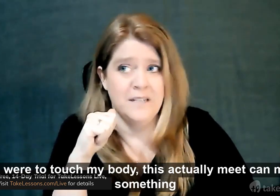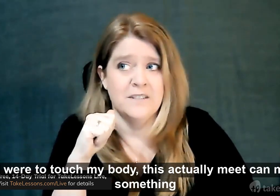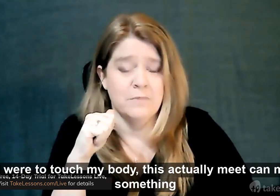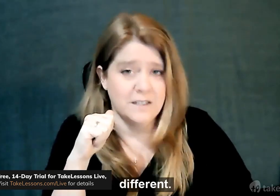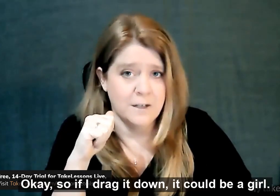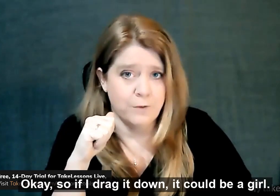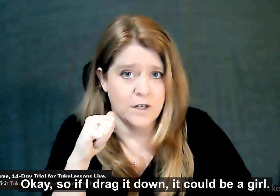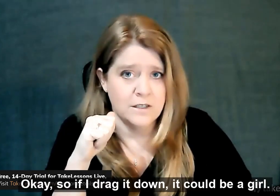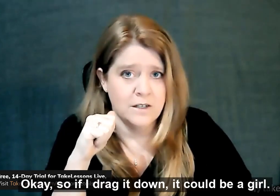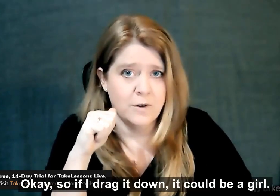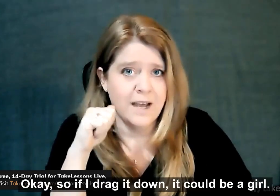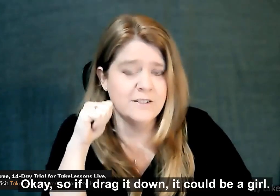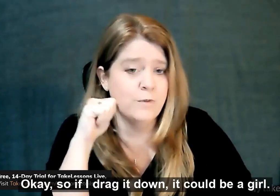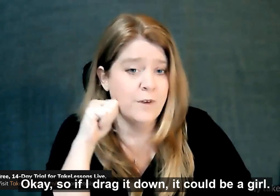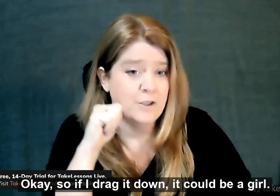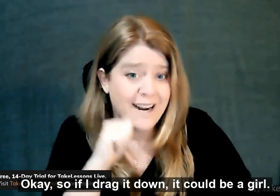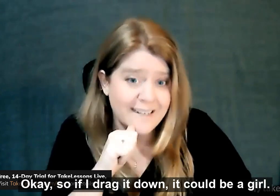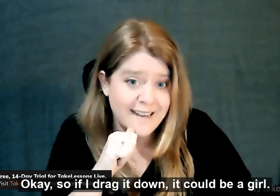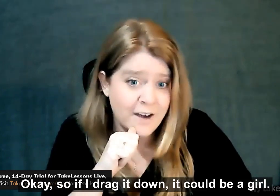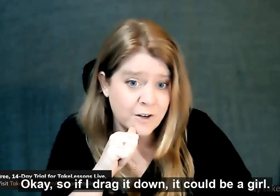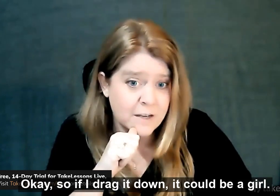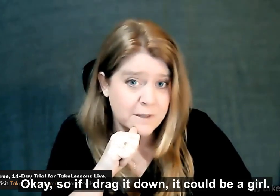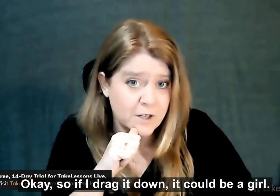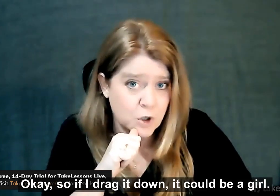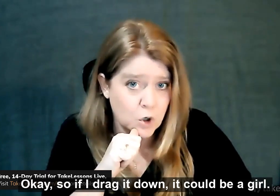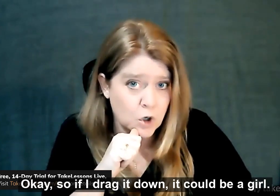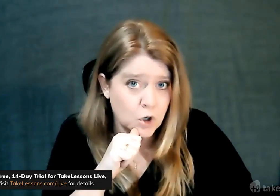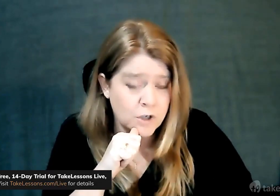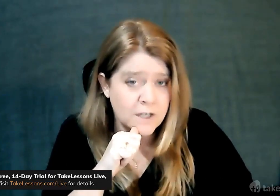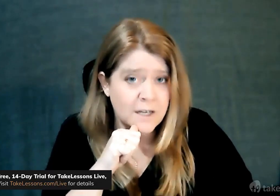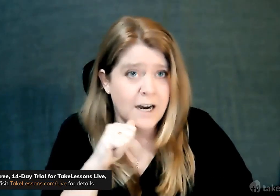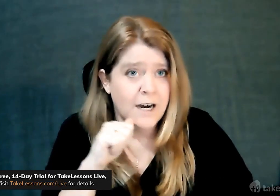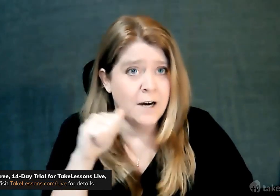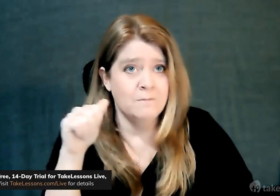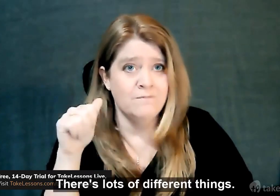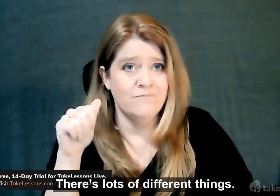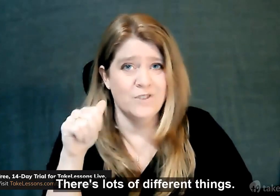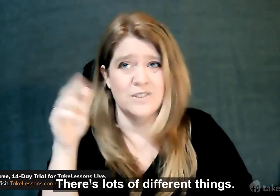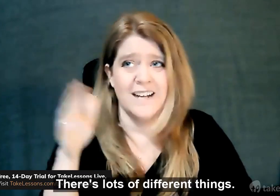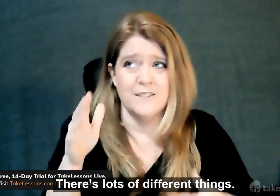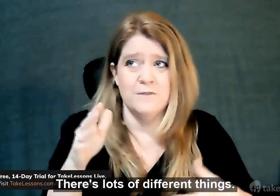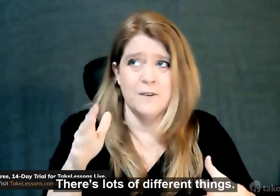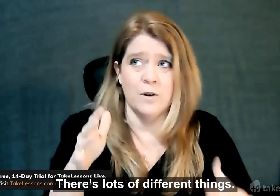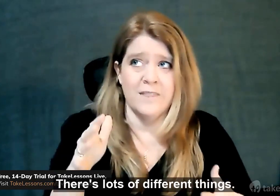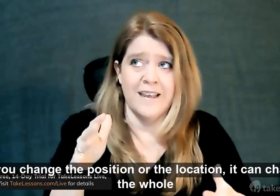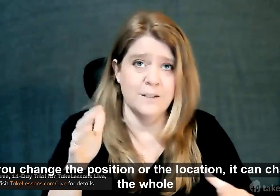something different. Okay, so if I drag it down, it could be a girl. There's lots of different things. If you